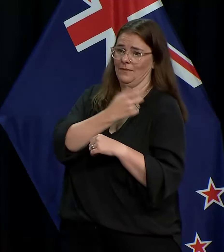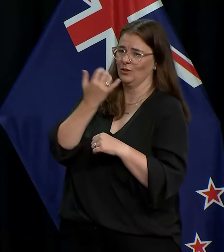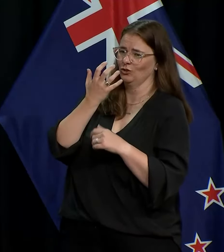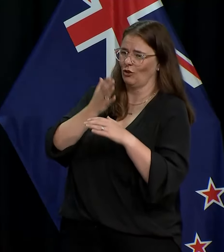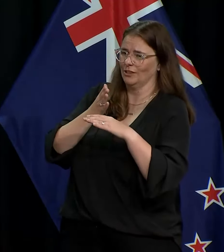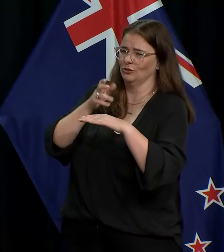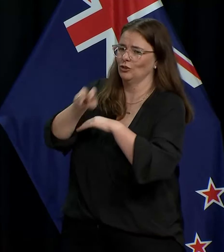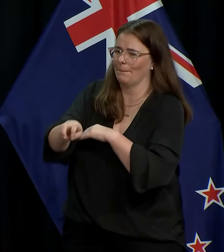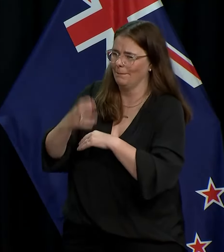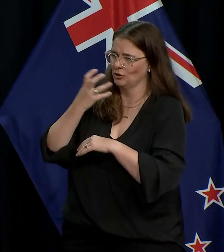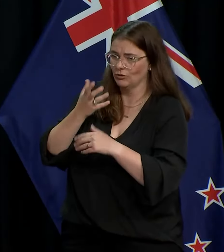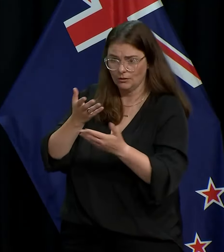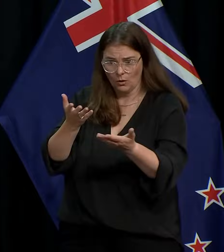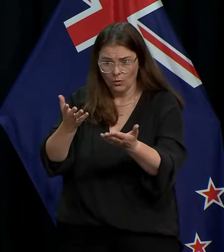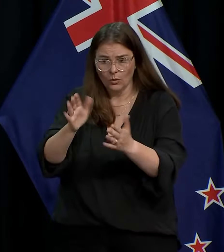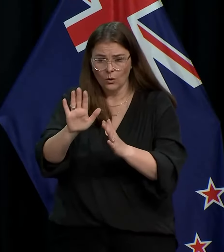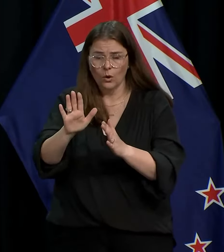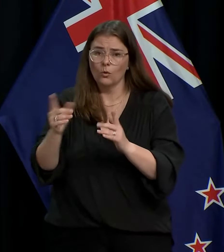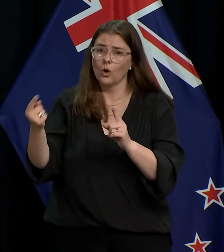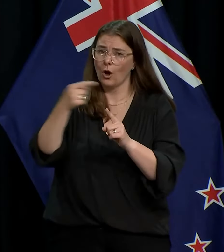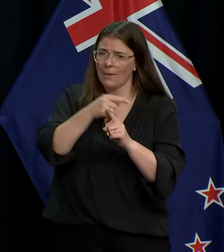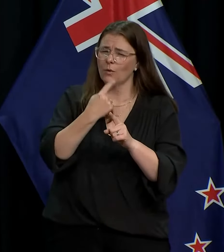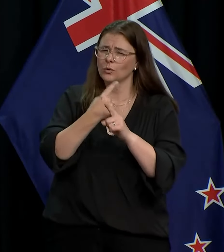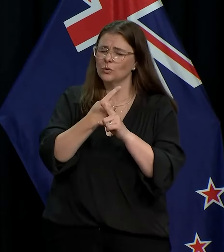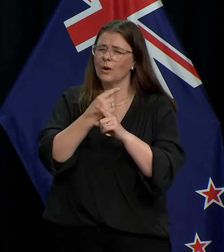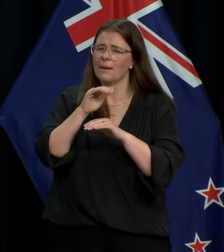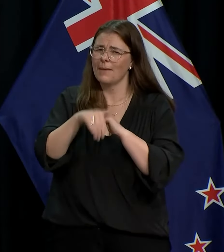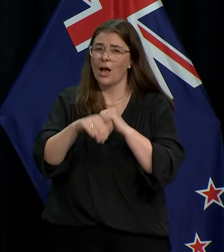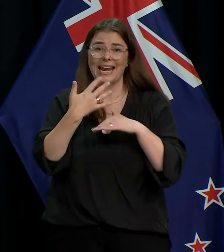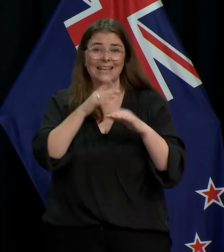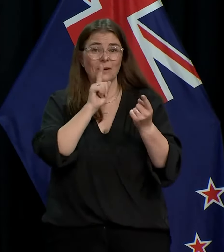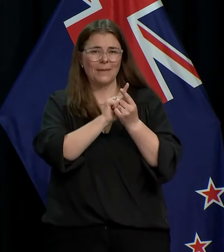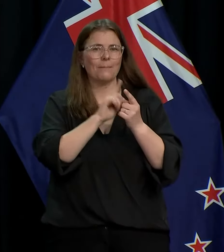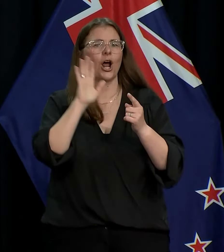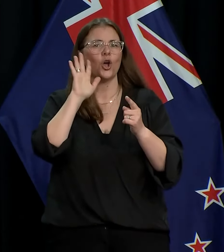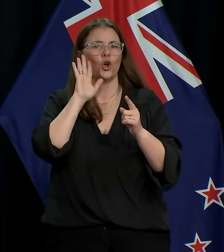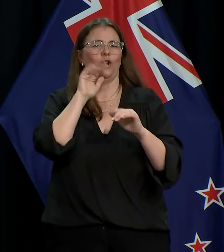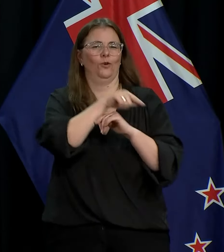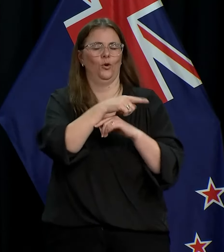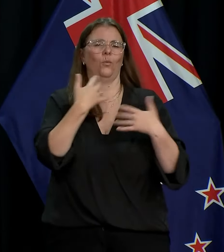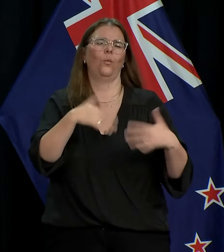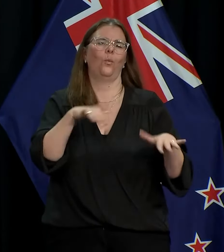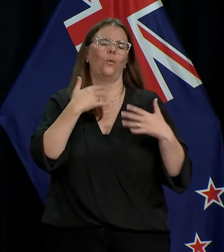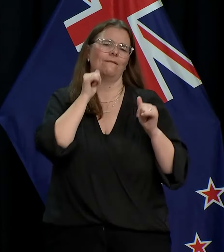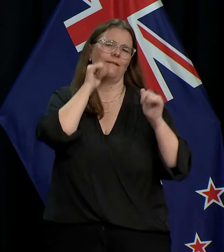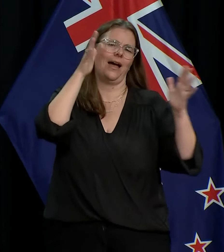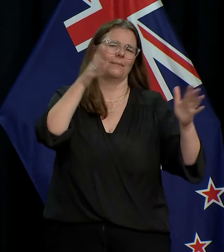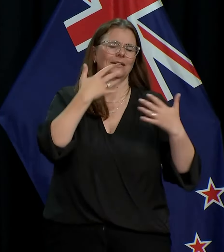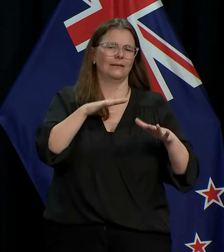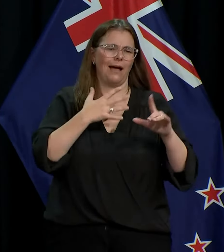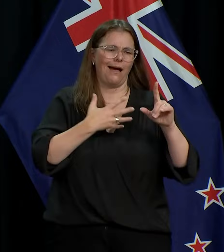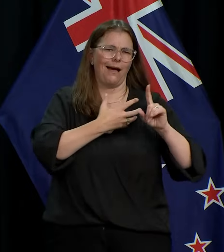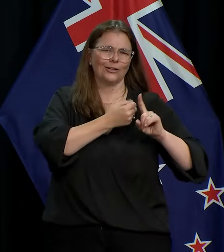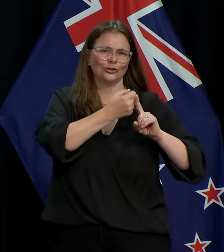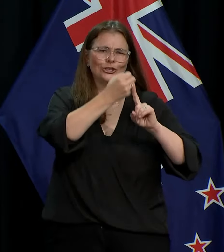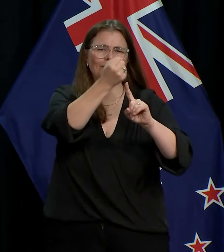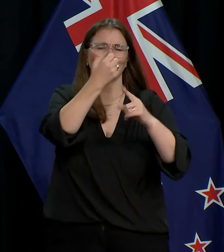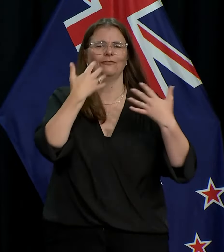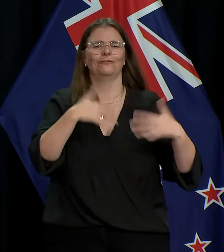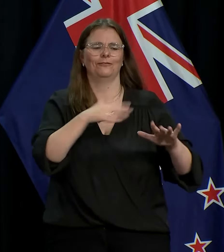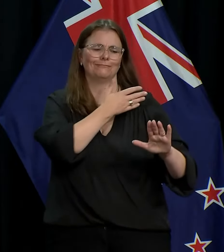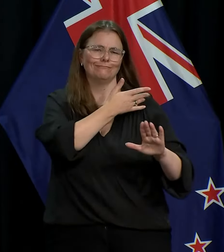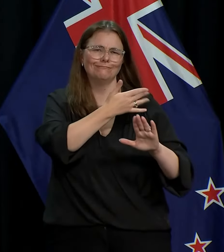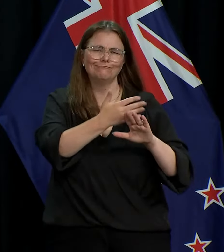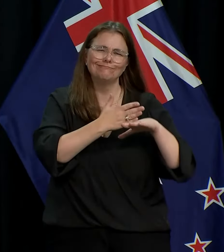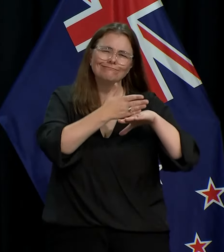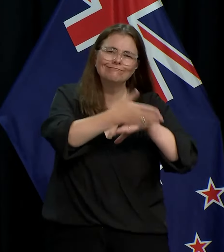to move you on. No, that's fine. Do you know what, though? Regardless, I knew of her legacy. I knew of what she'd achieved. I